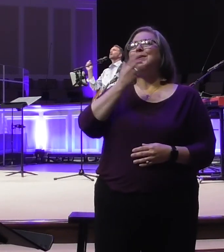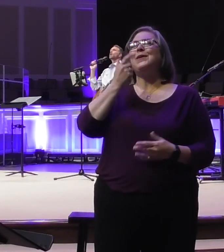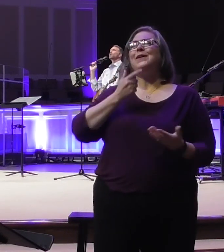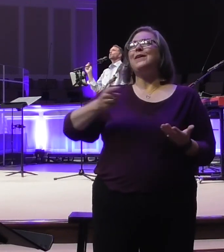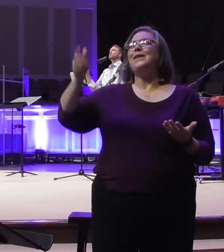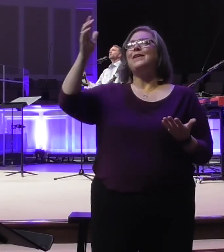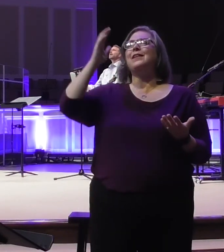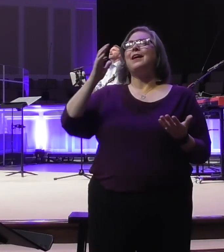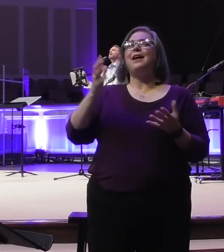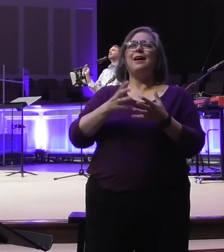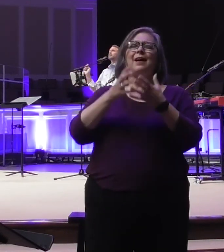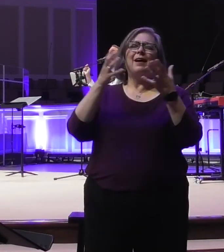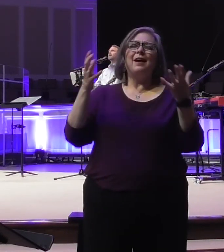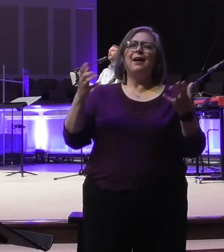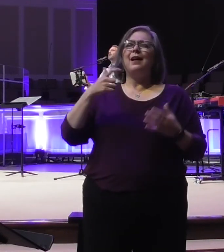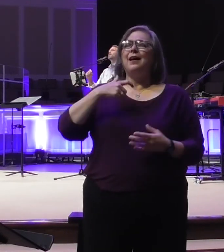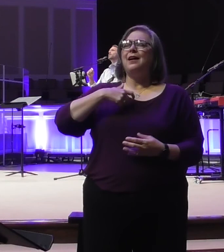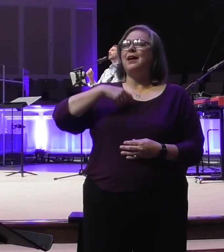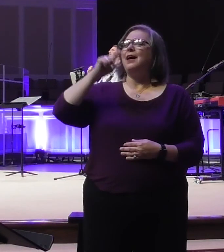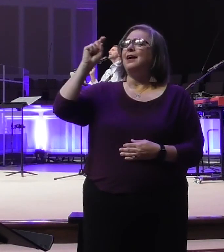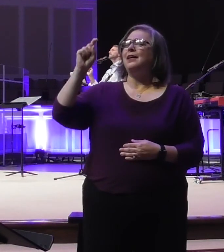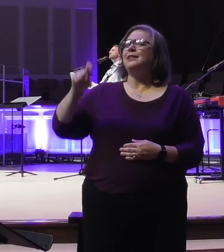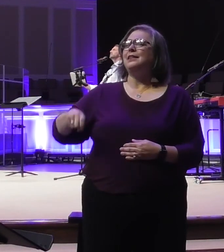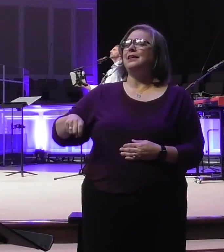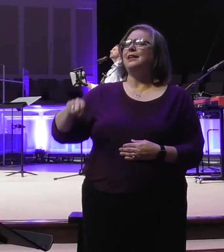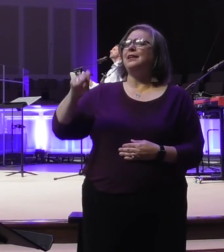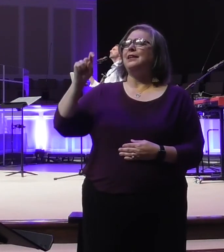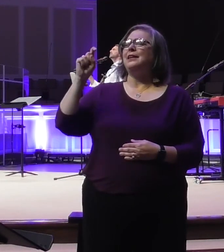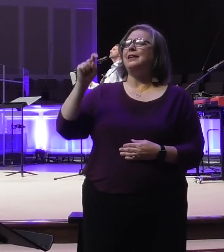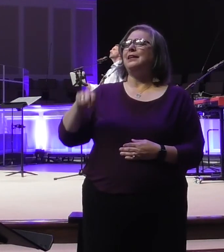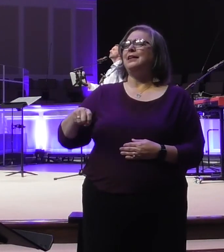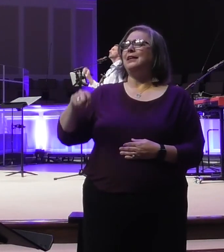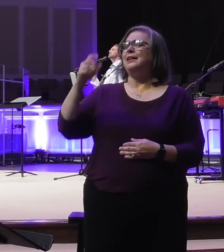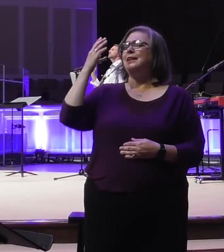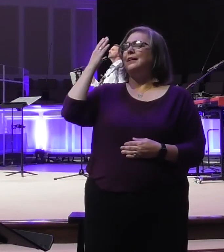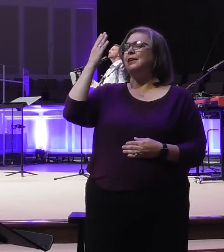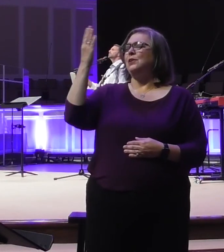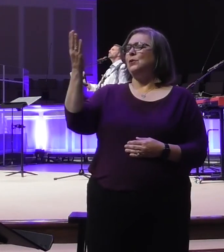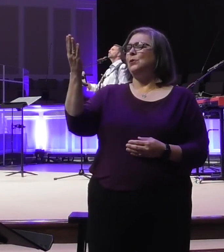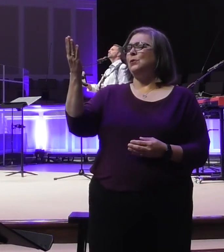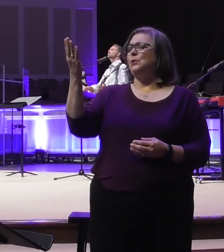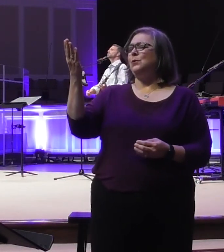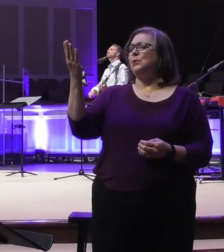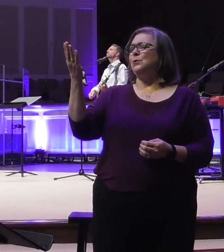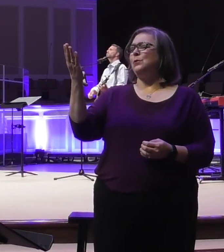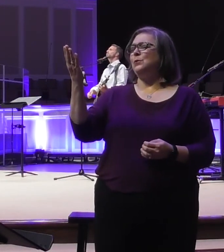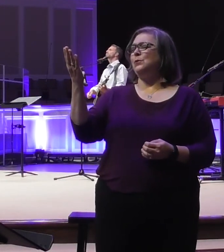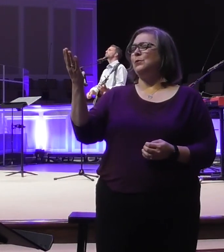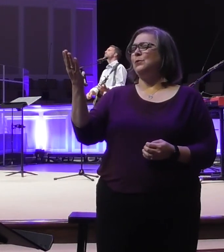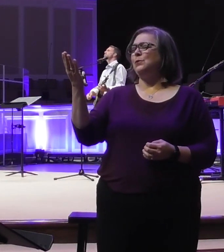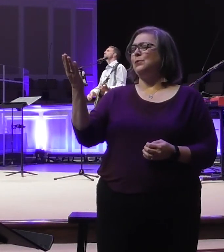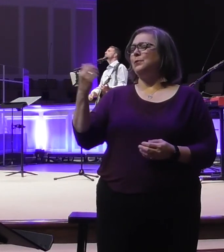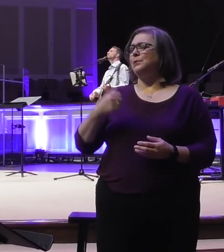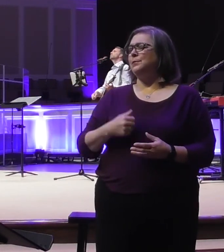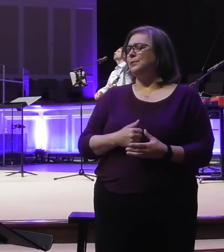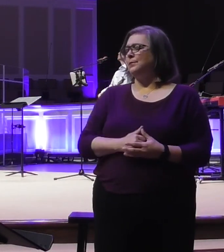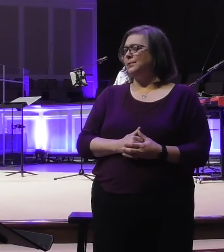righteousness. Oh God, how I need you.